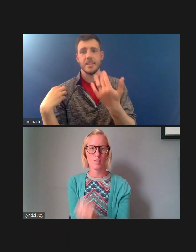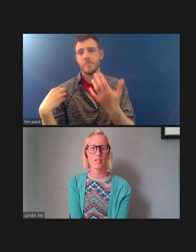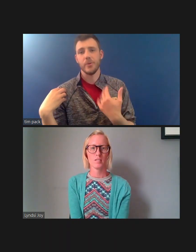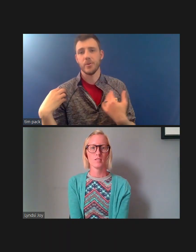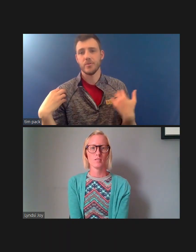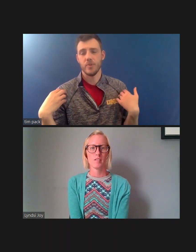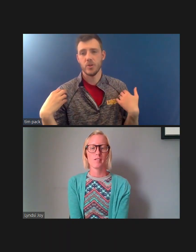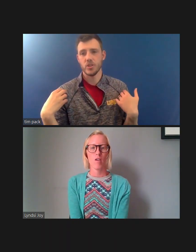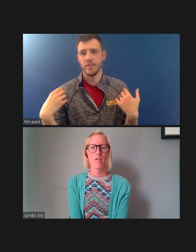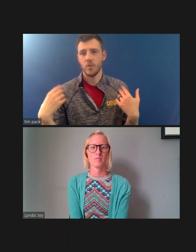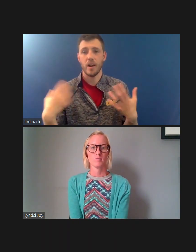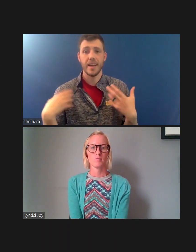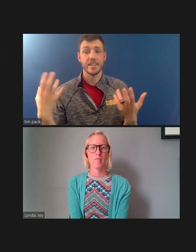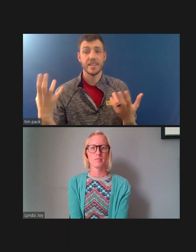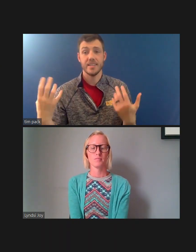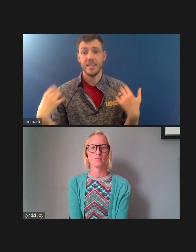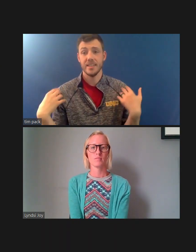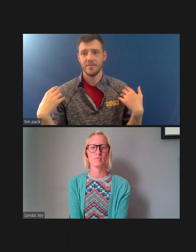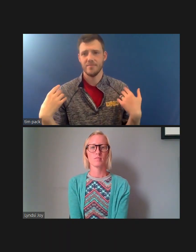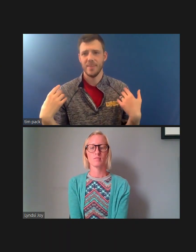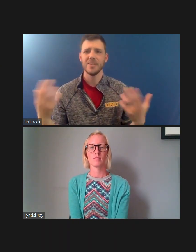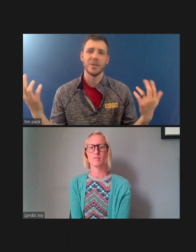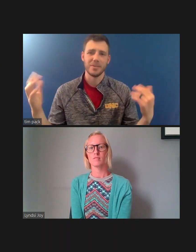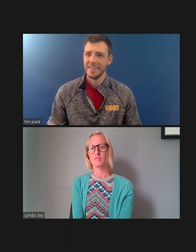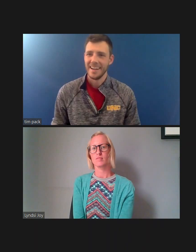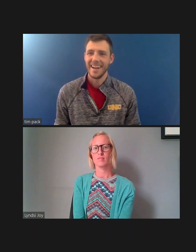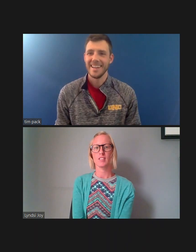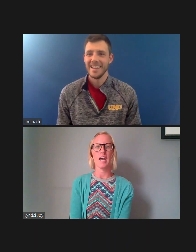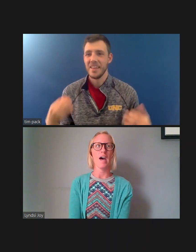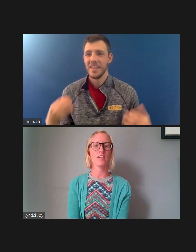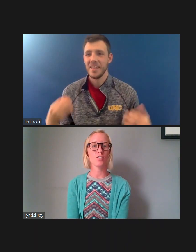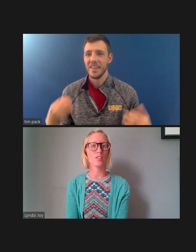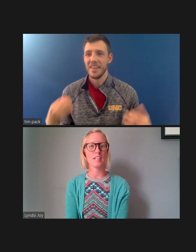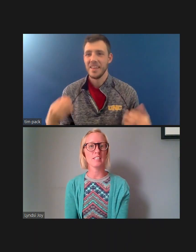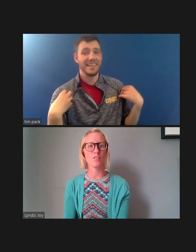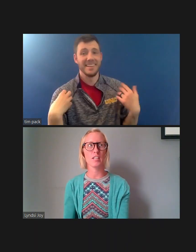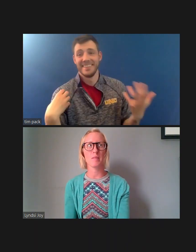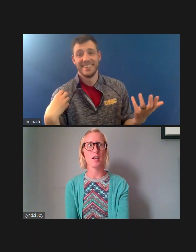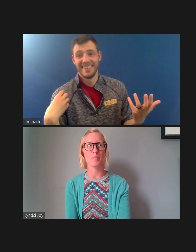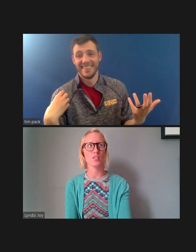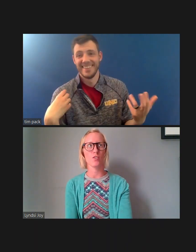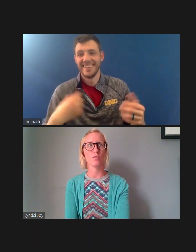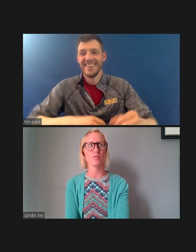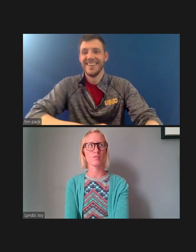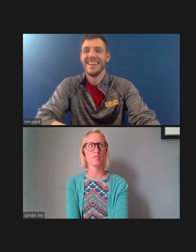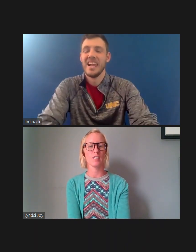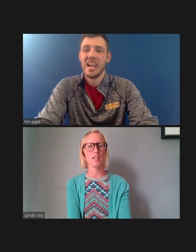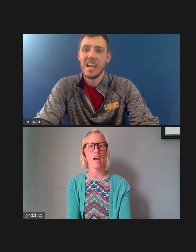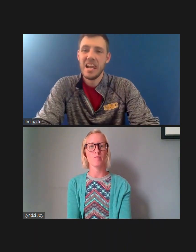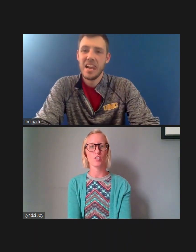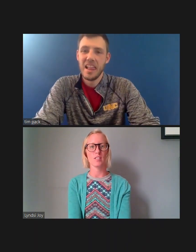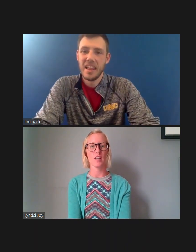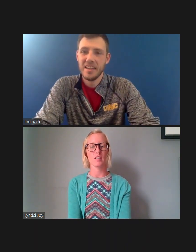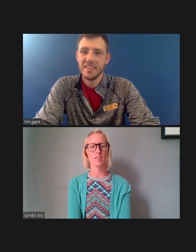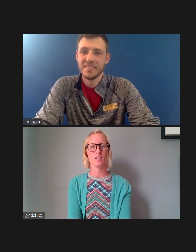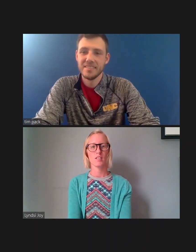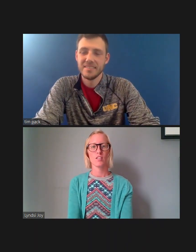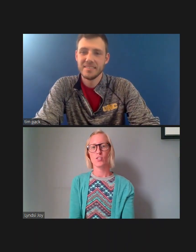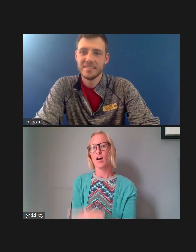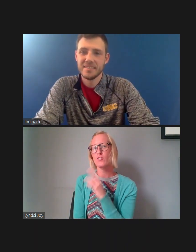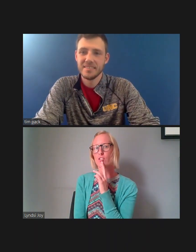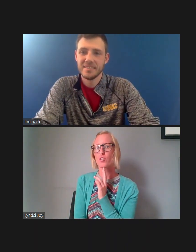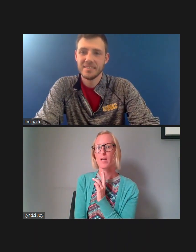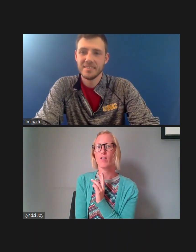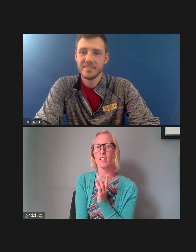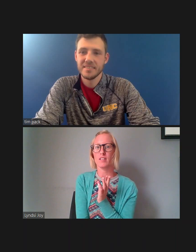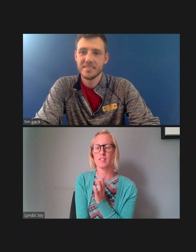I see a mirrored version. Or I guess I see it, I don't know. This is my I don't know. That's never came up. So I'm just